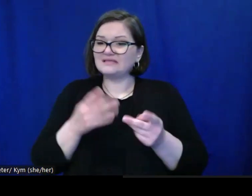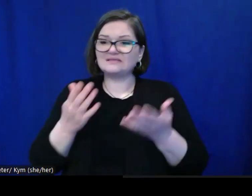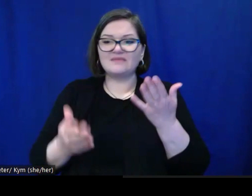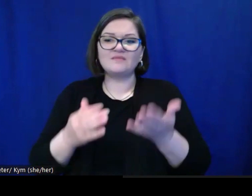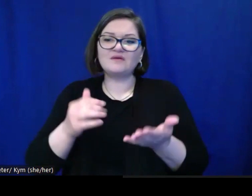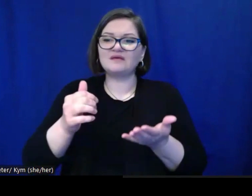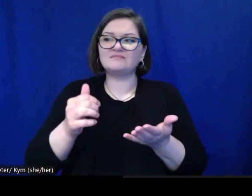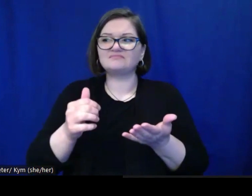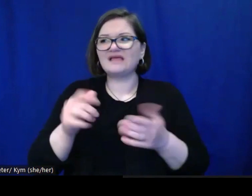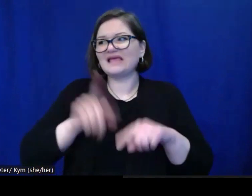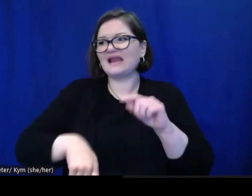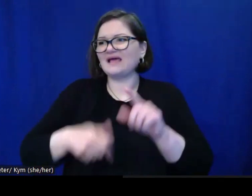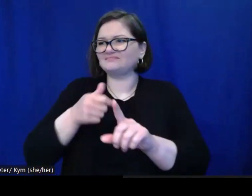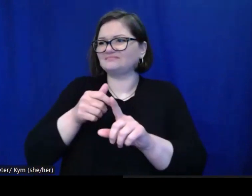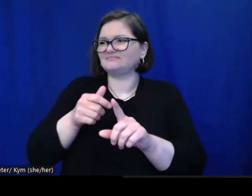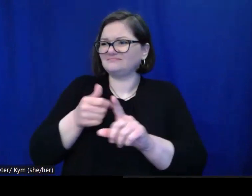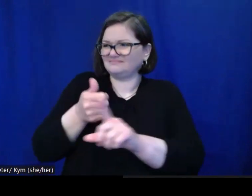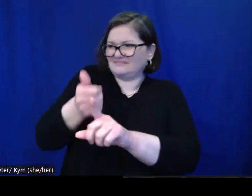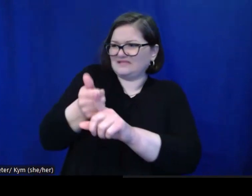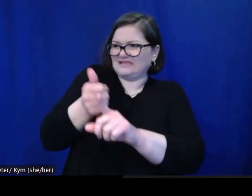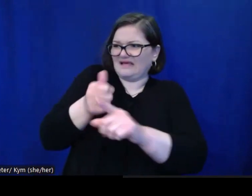them.